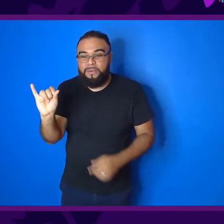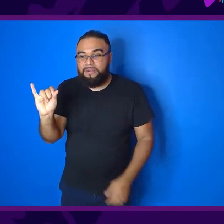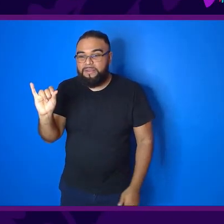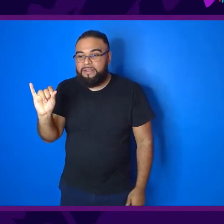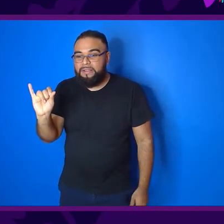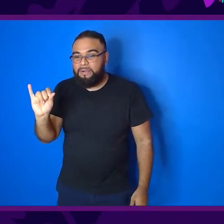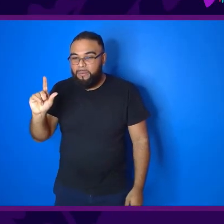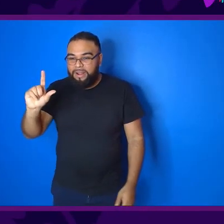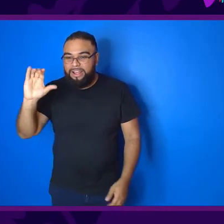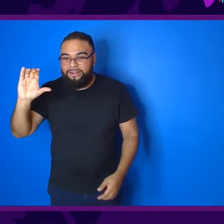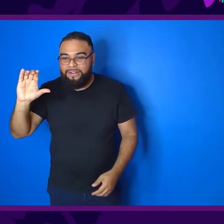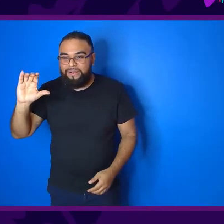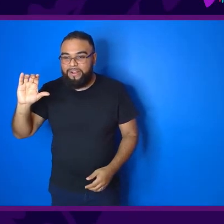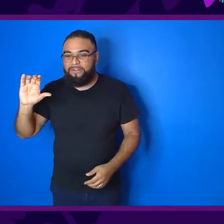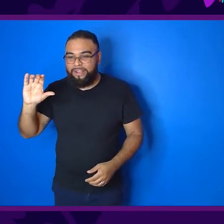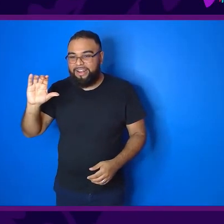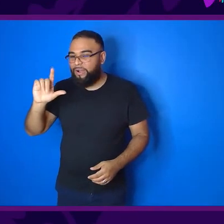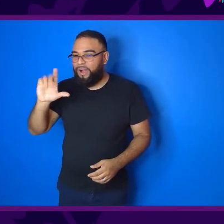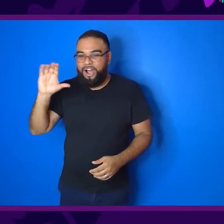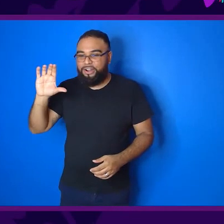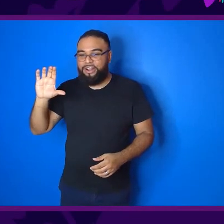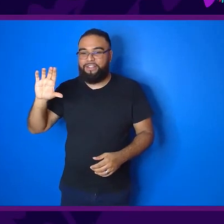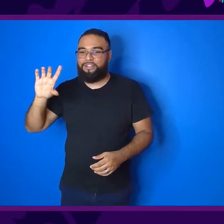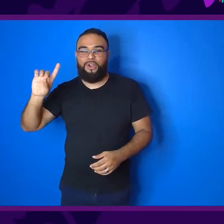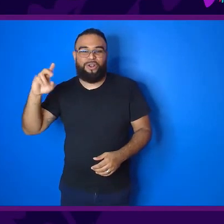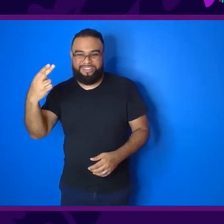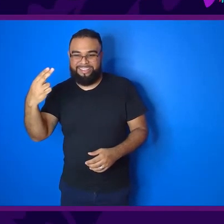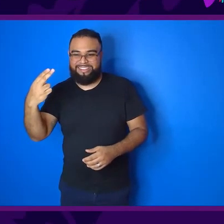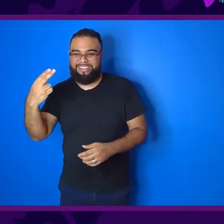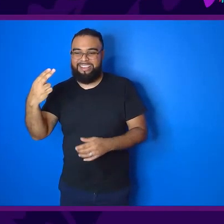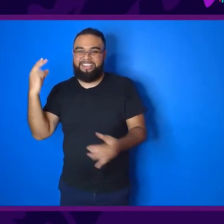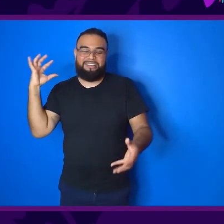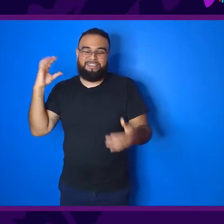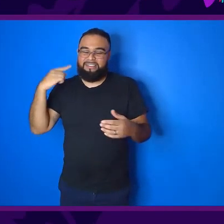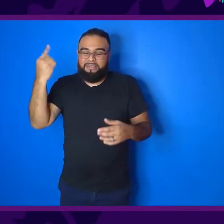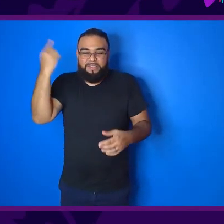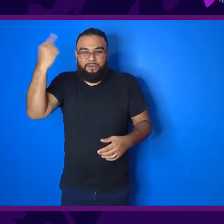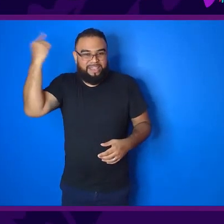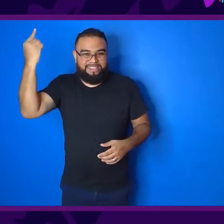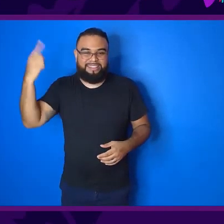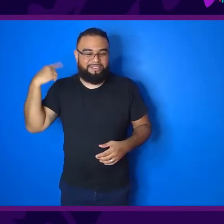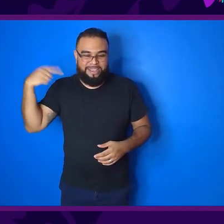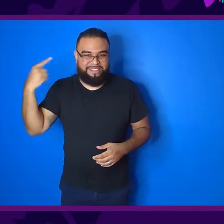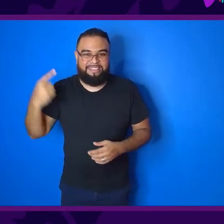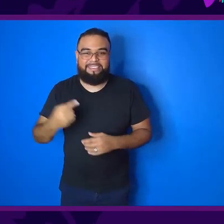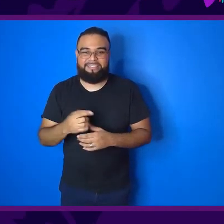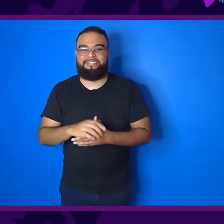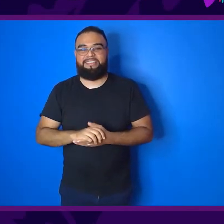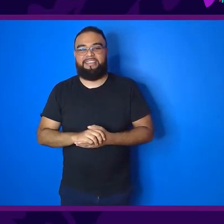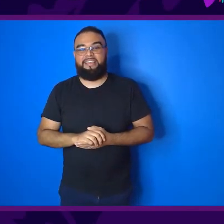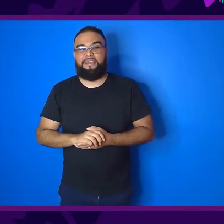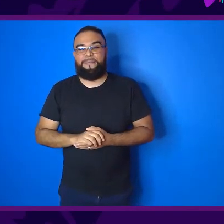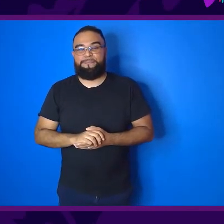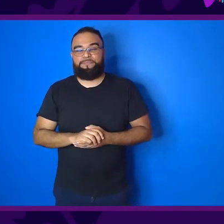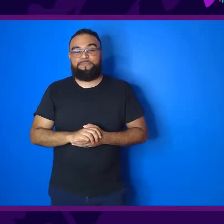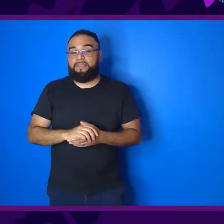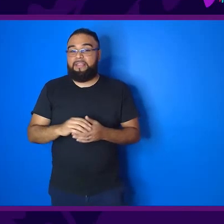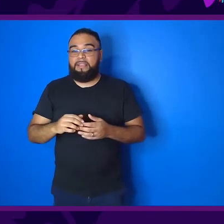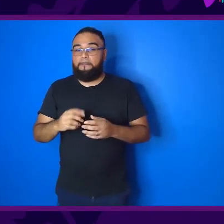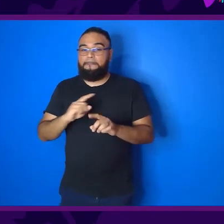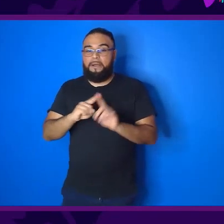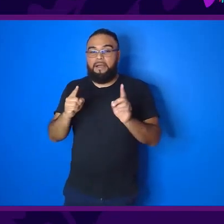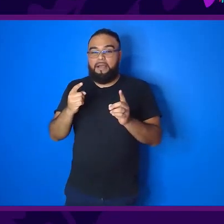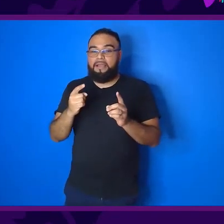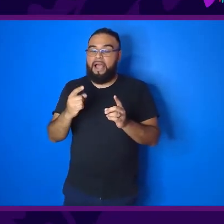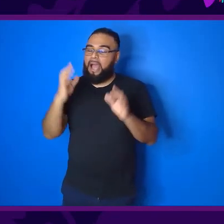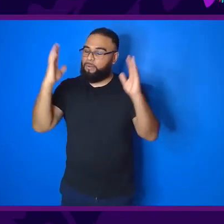That would be worth a lot of money. Congratulations for everything you've ever done, and may you have 90 more